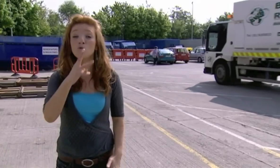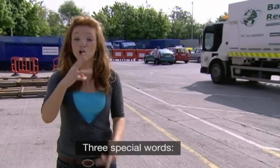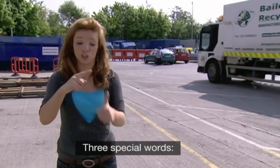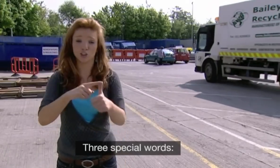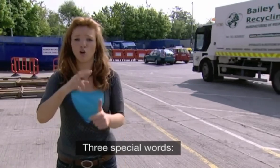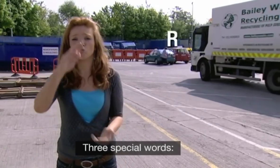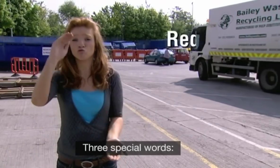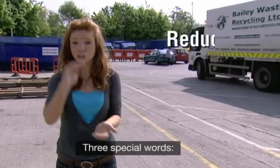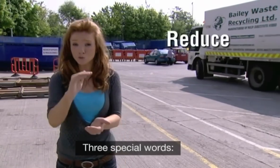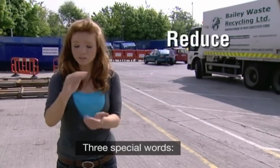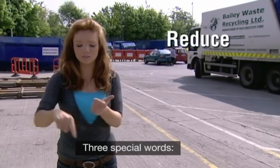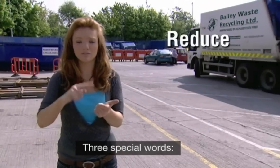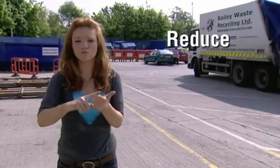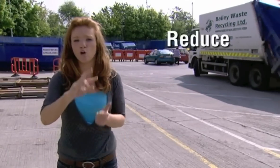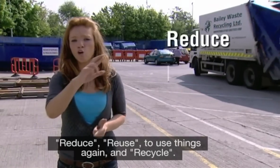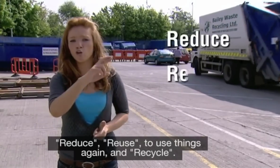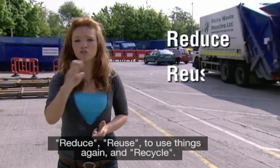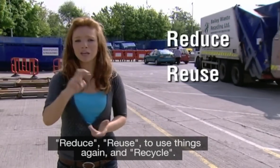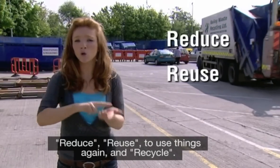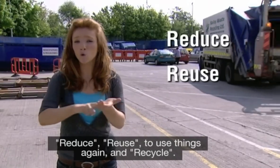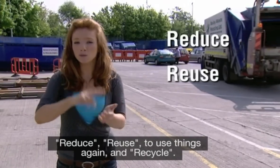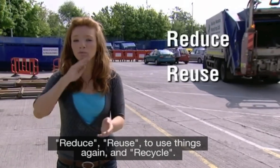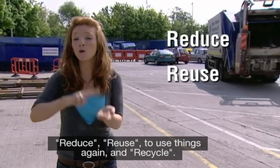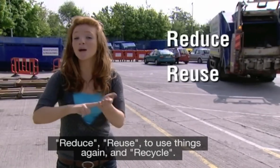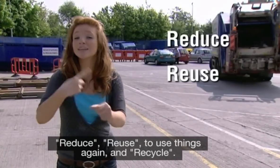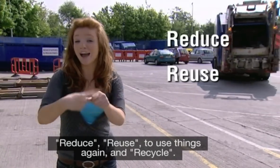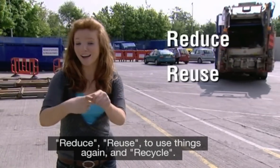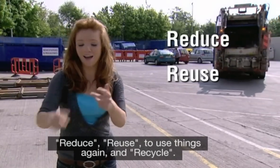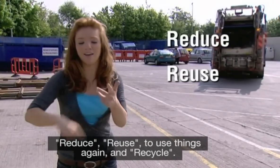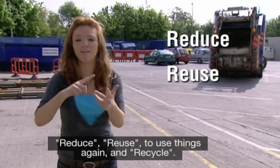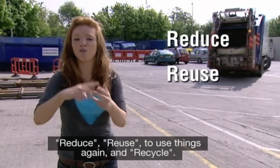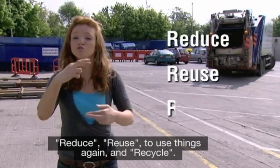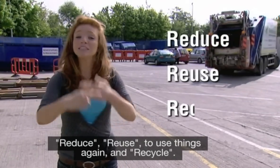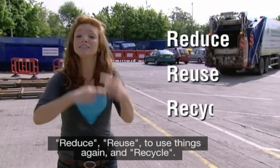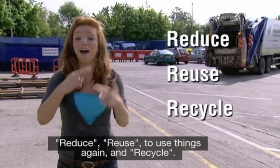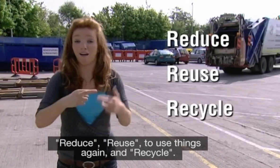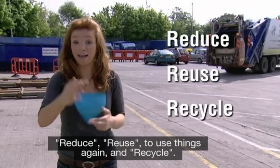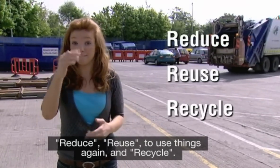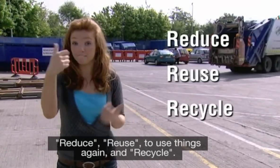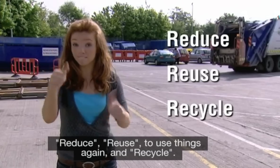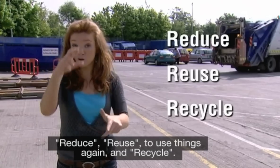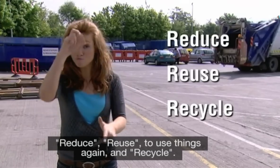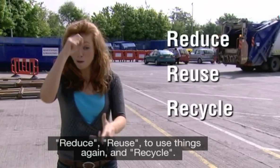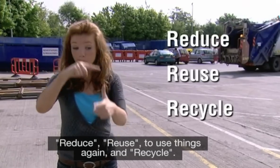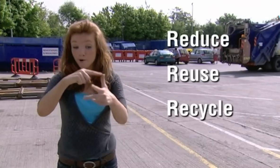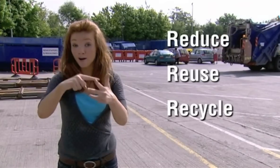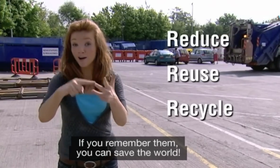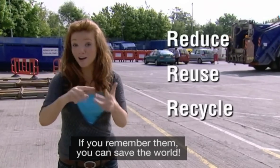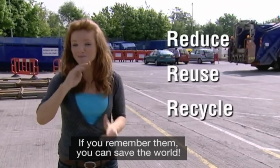Three special words: reduce, reuse, to use things again, and recycle. If you remember